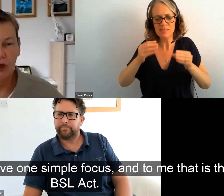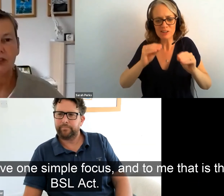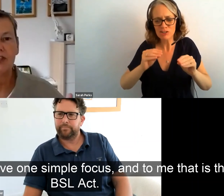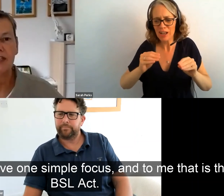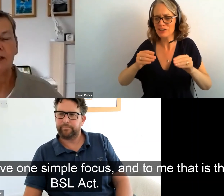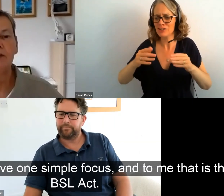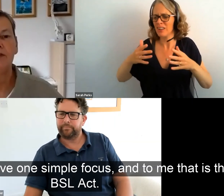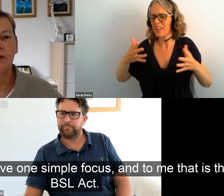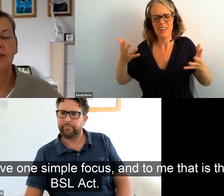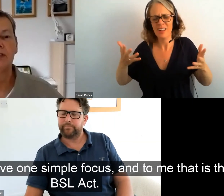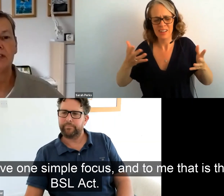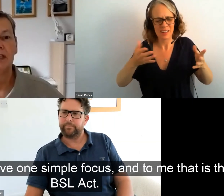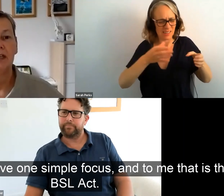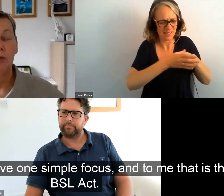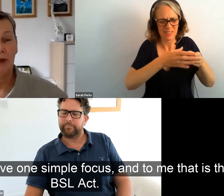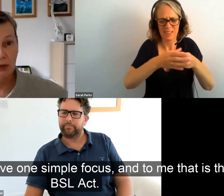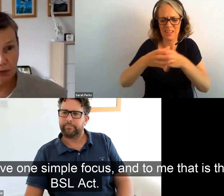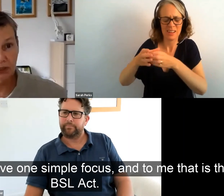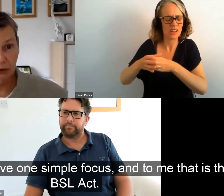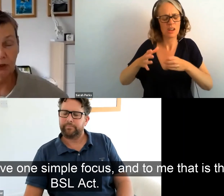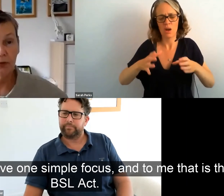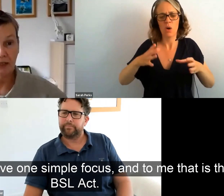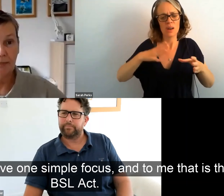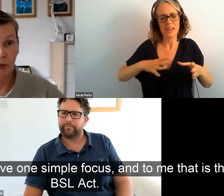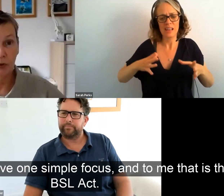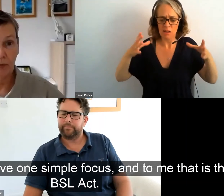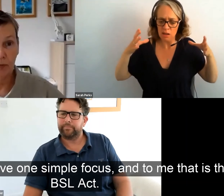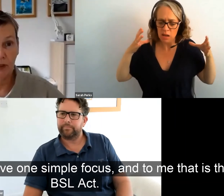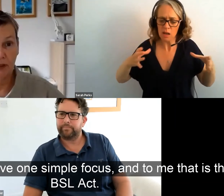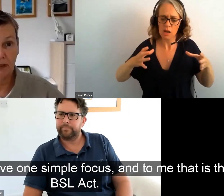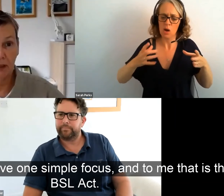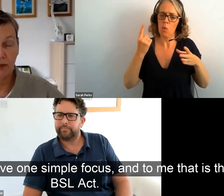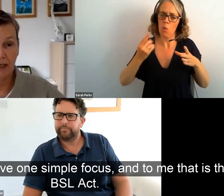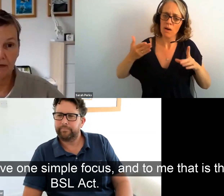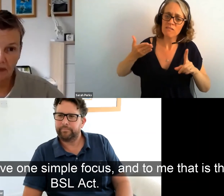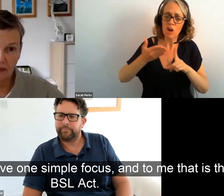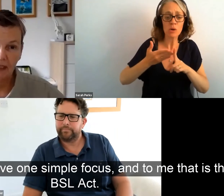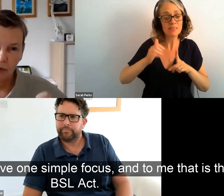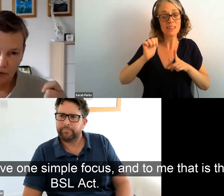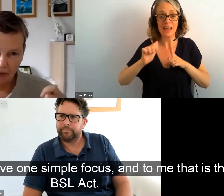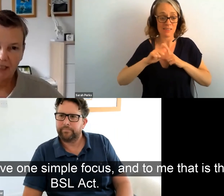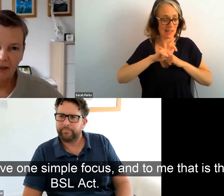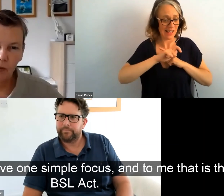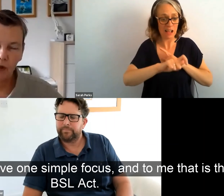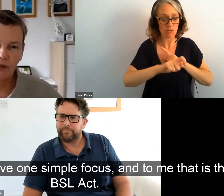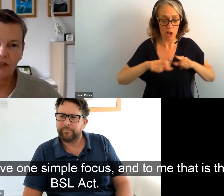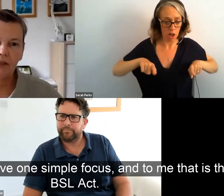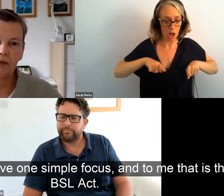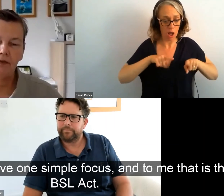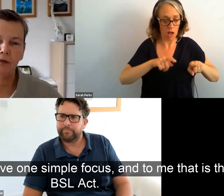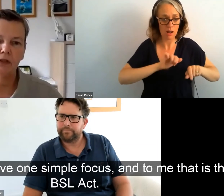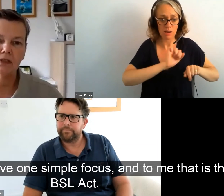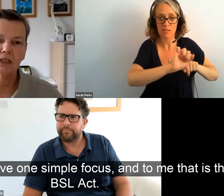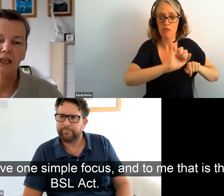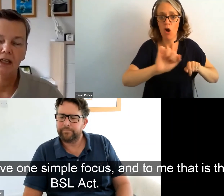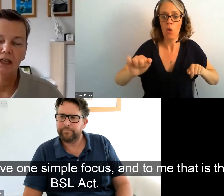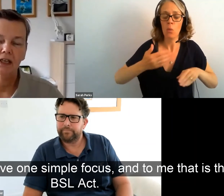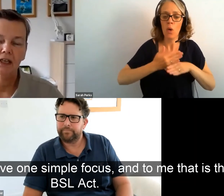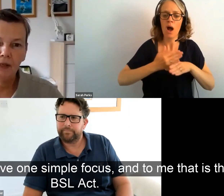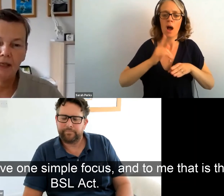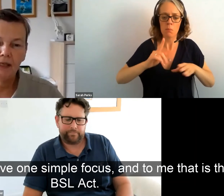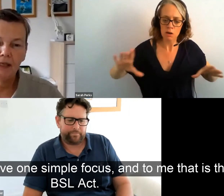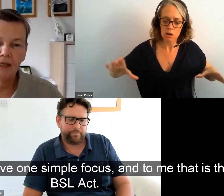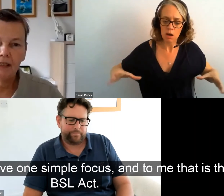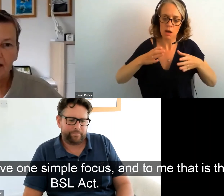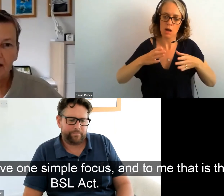to have one single focus. Whilst we still do that important work in those areas, we need to have one single focus. And